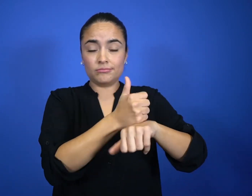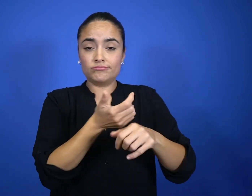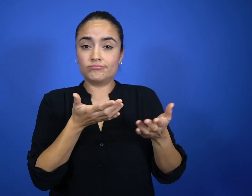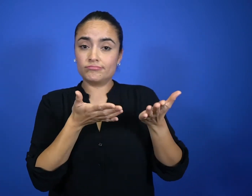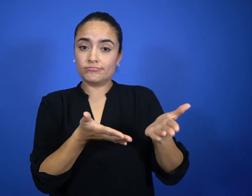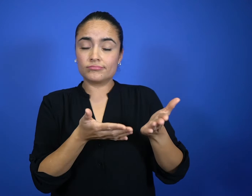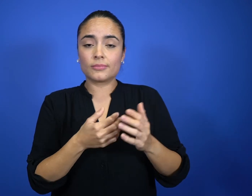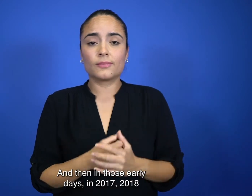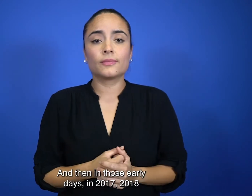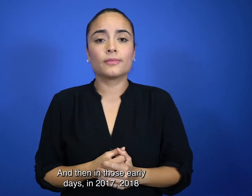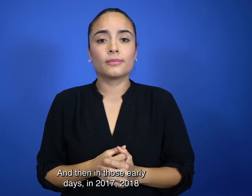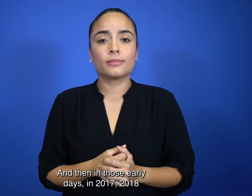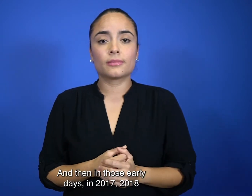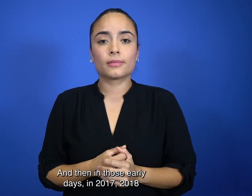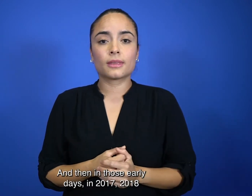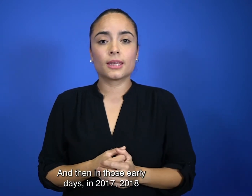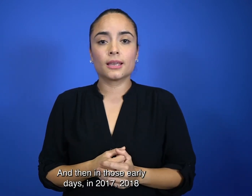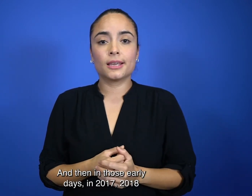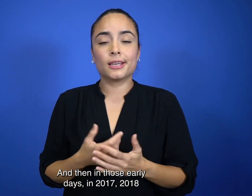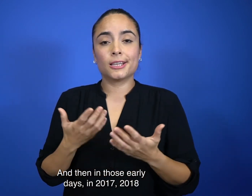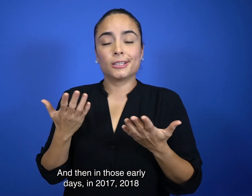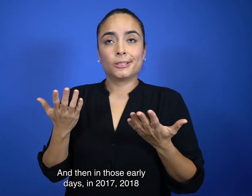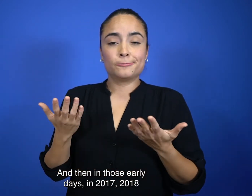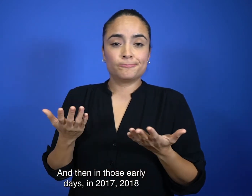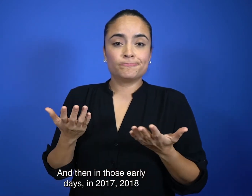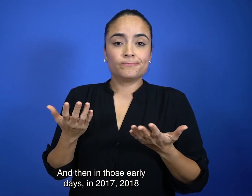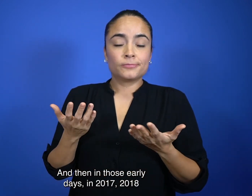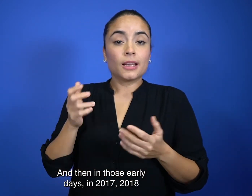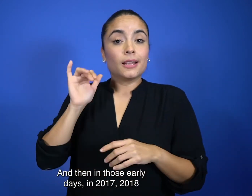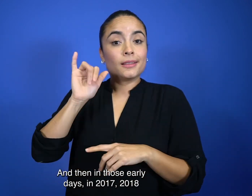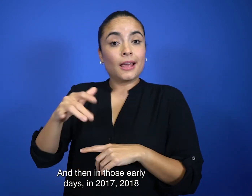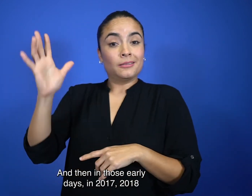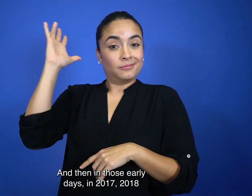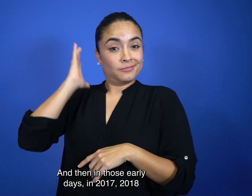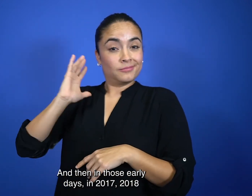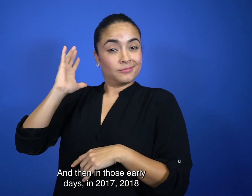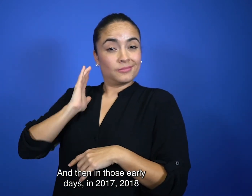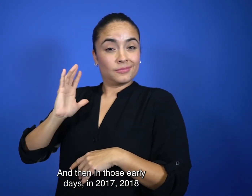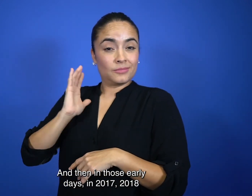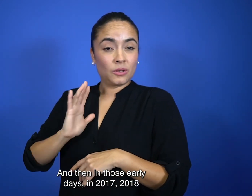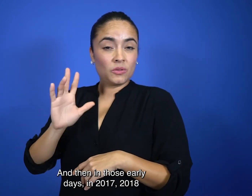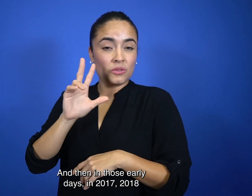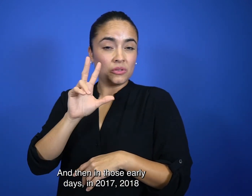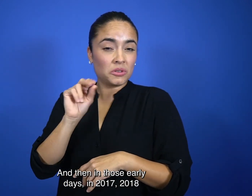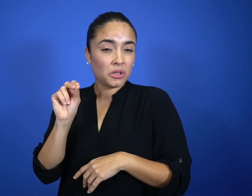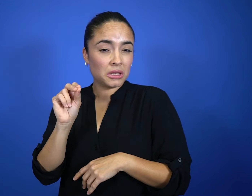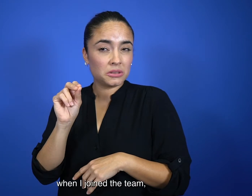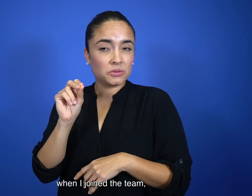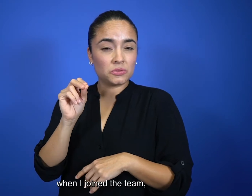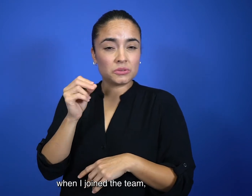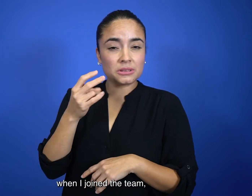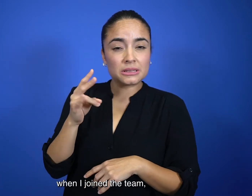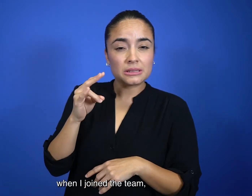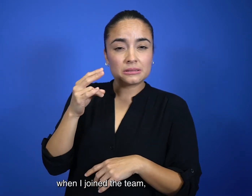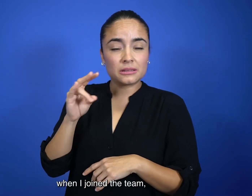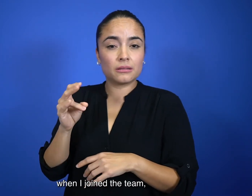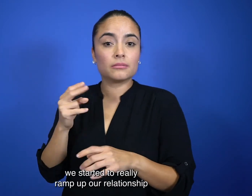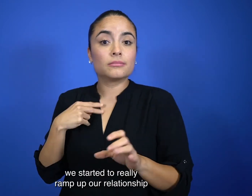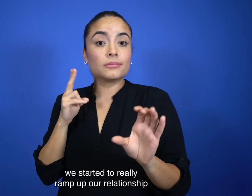and then in those early days in 2017, 2018, when I joined the team, we started